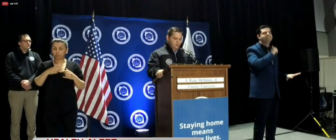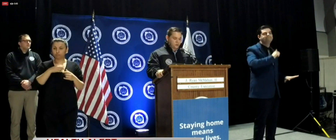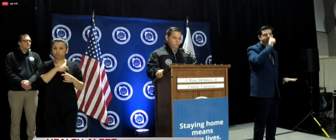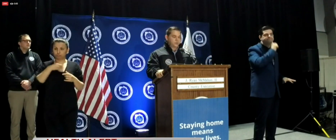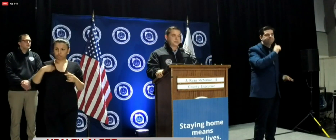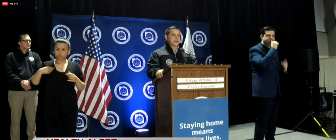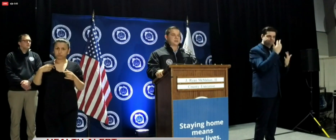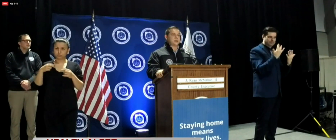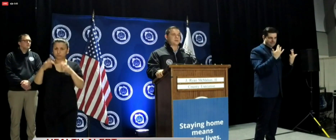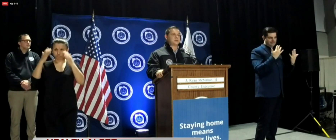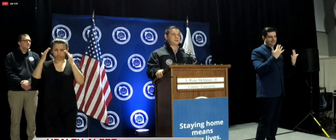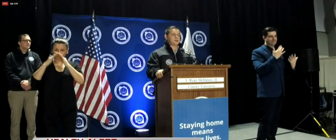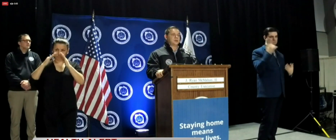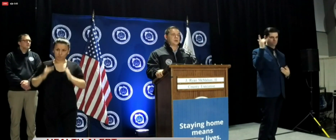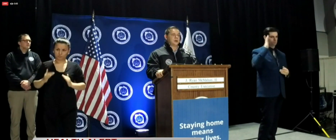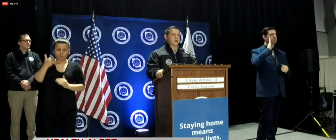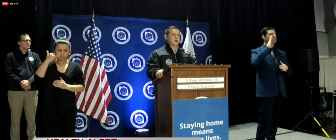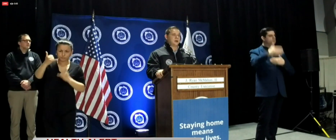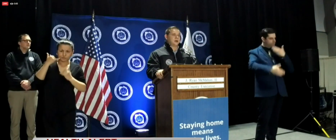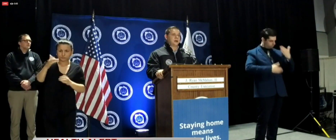Again, also please text message